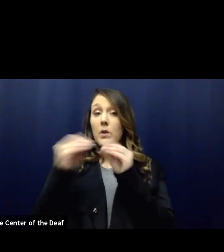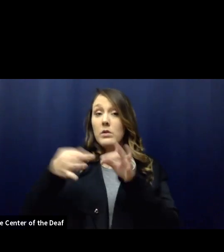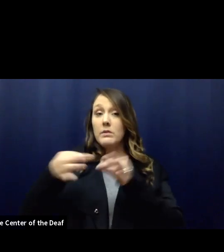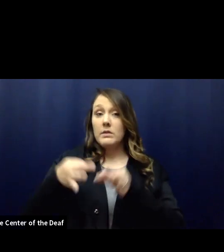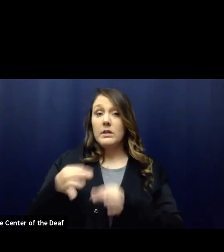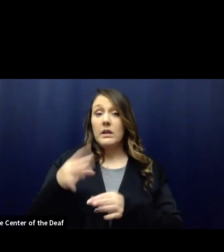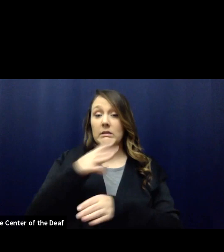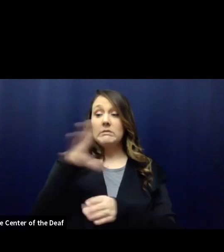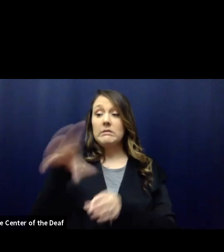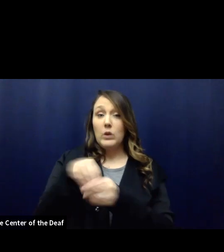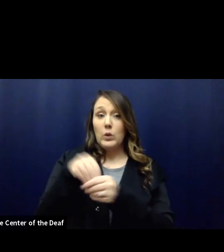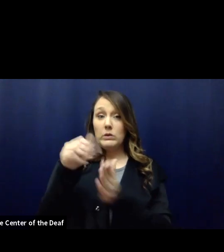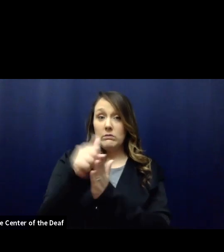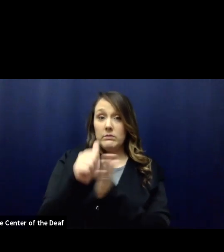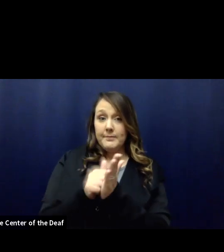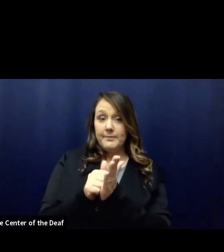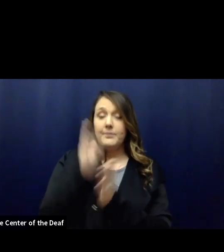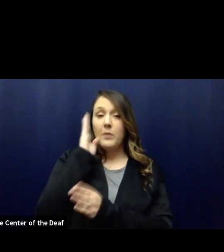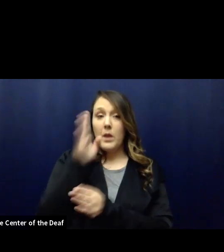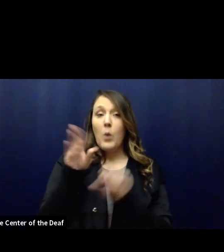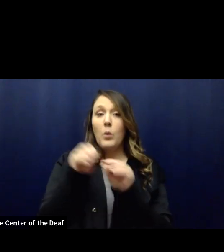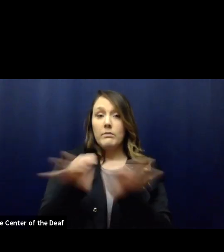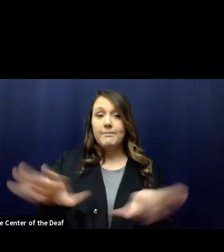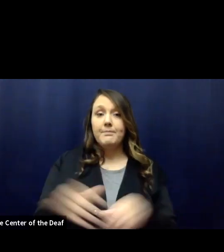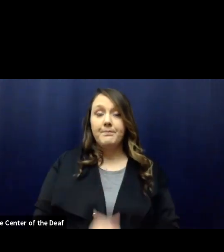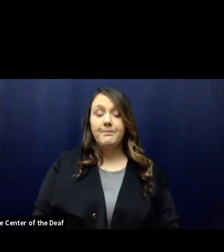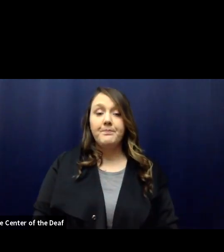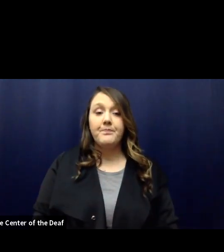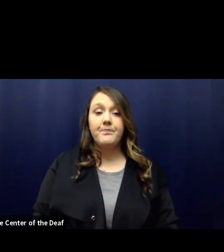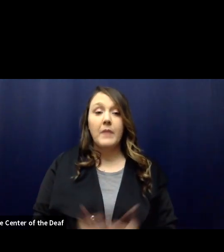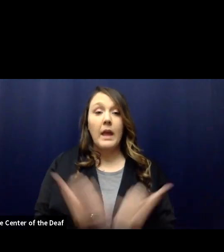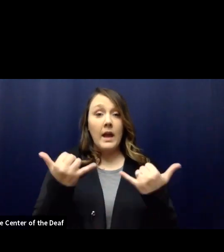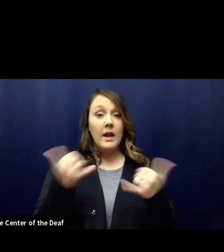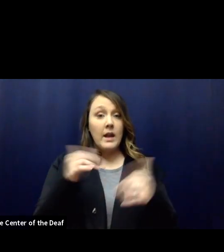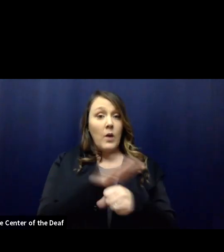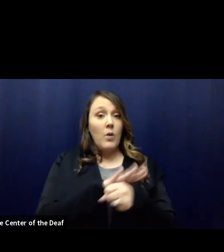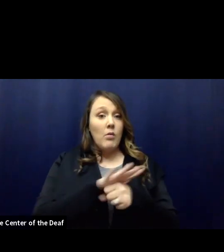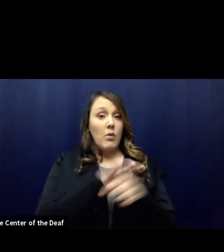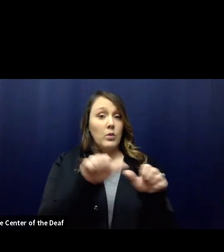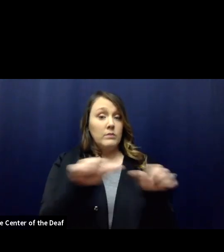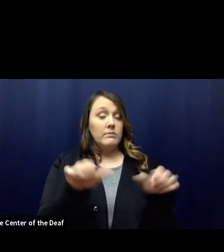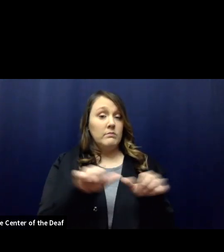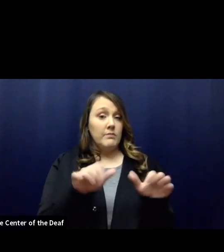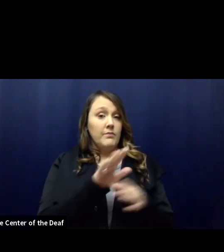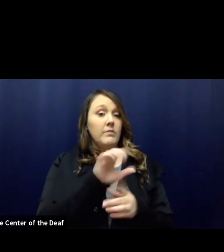are forthcoming. Now we'll move on to the local situation. We have